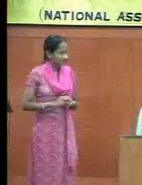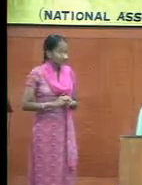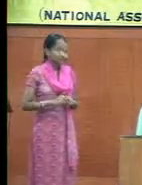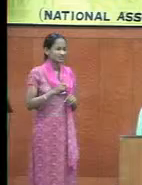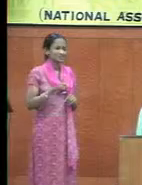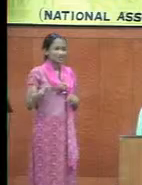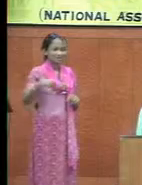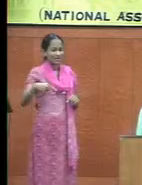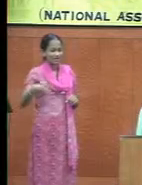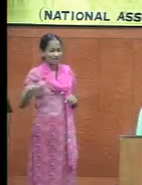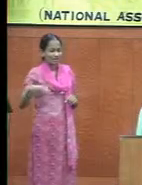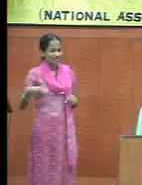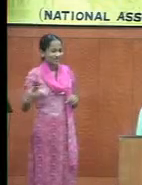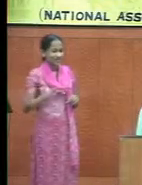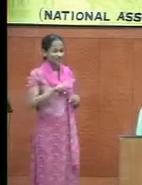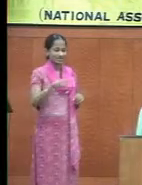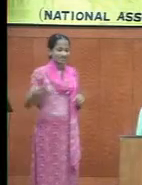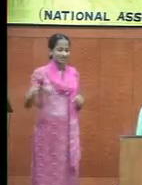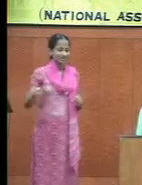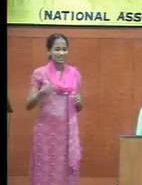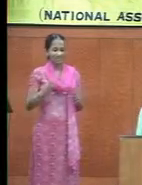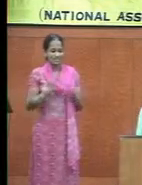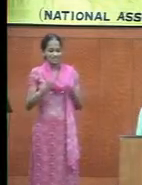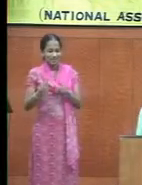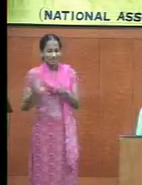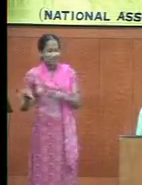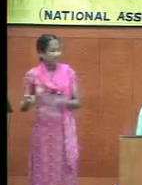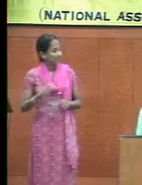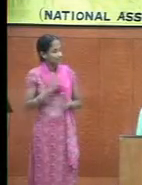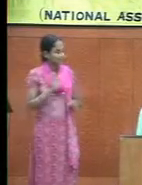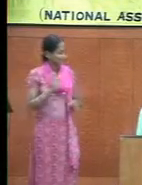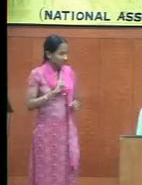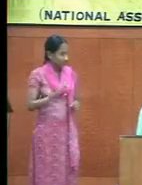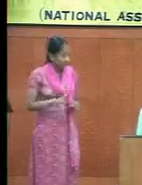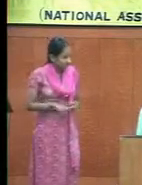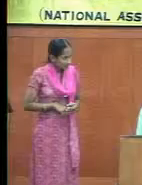not always the way it is. The way it is not what should be.